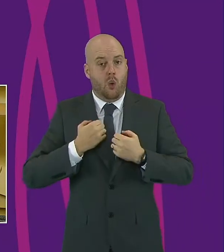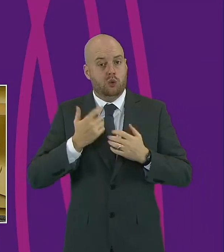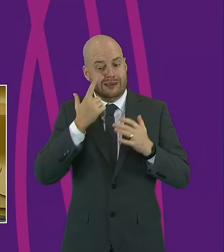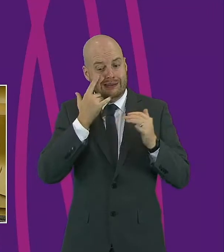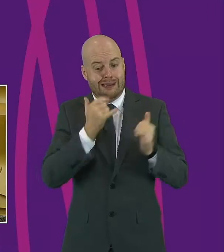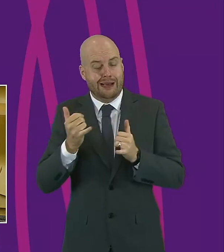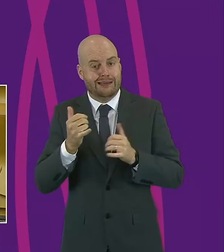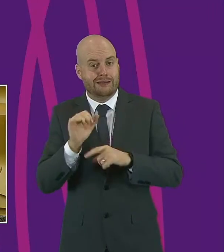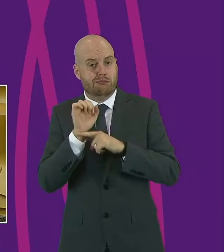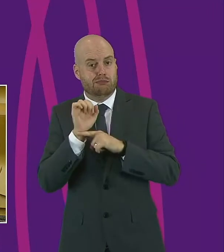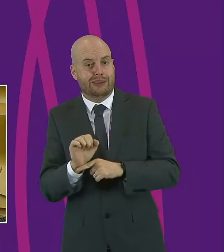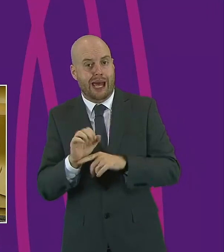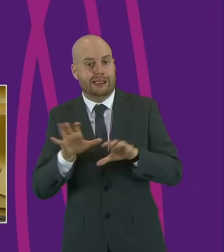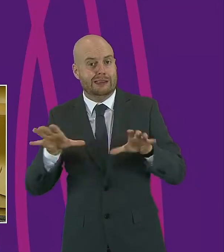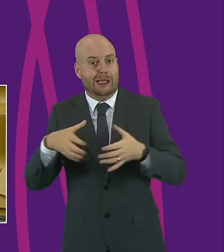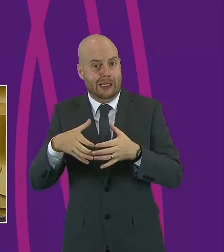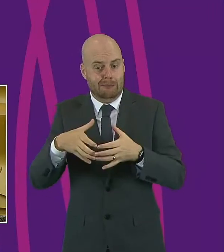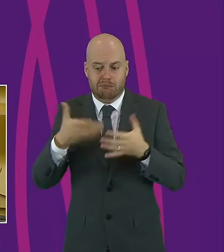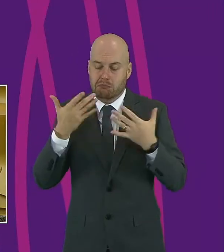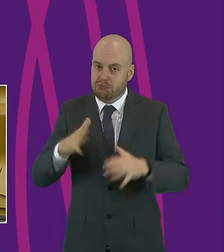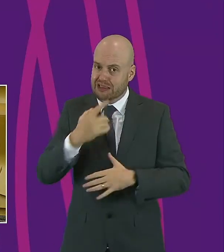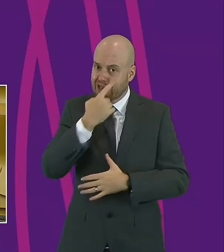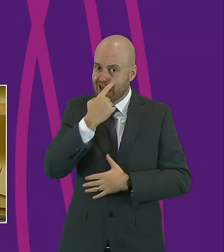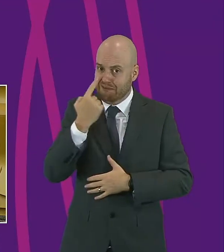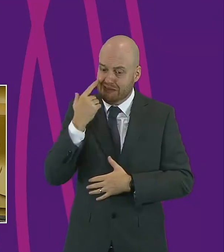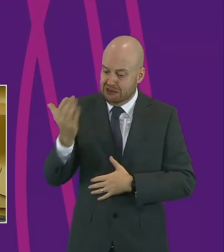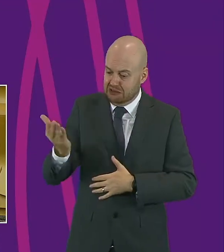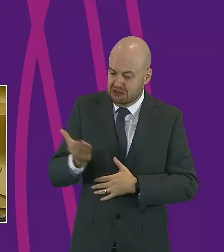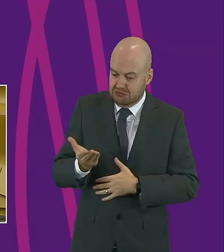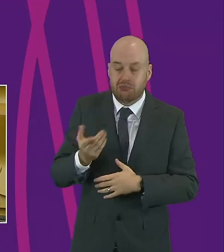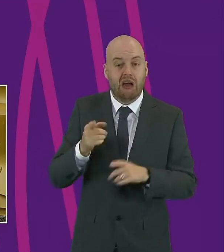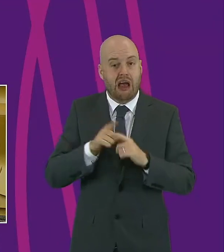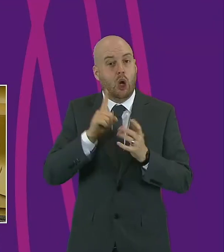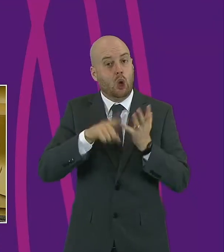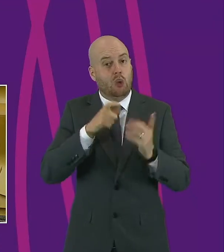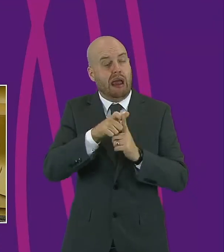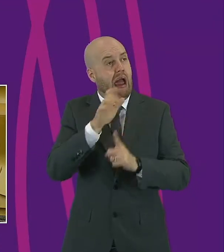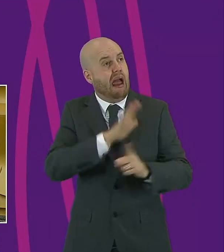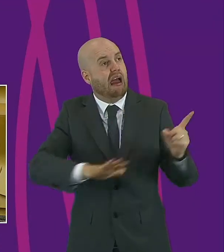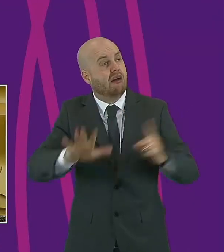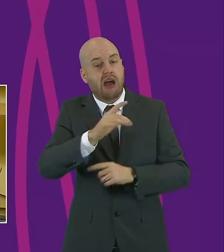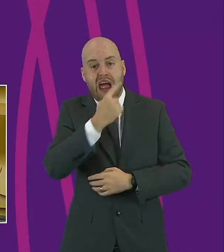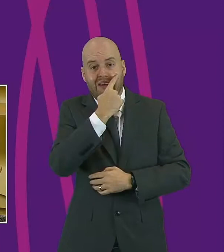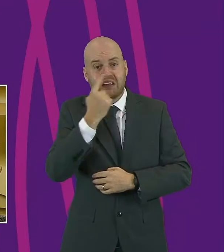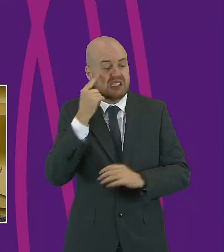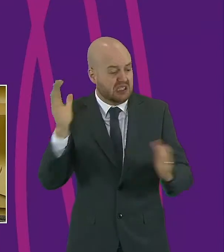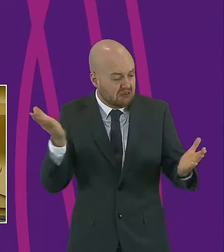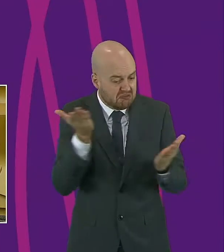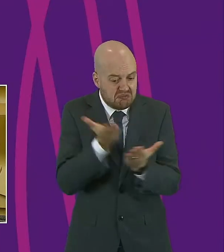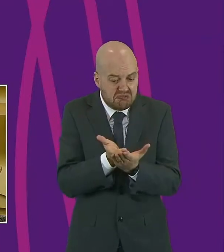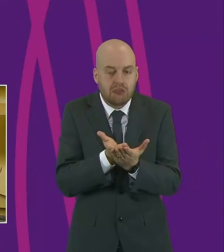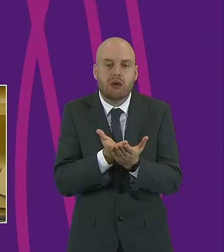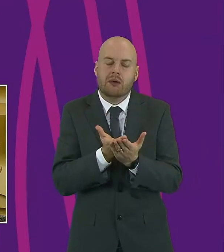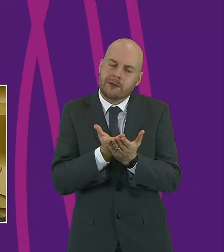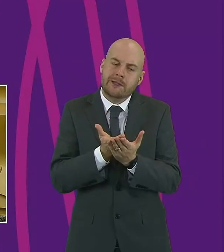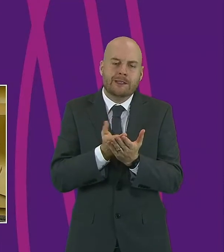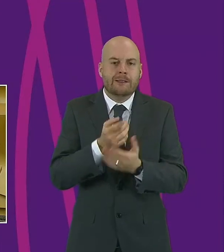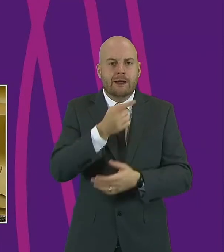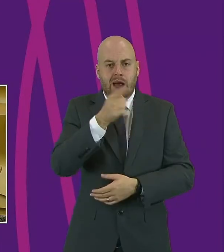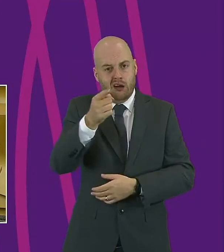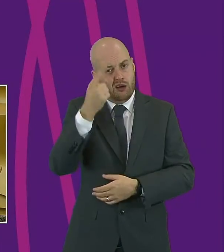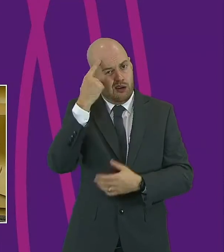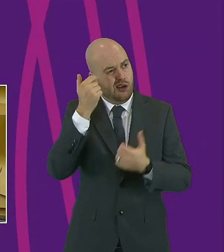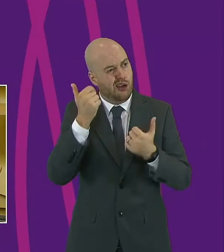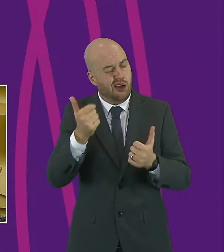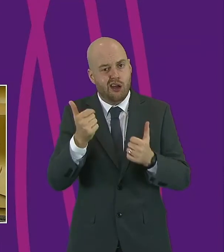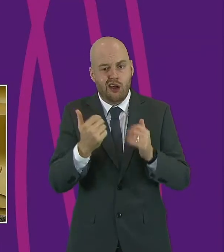from evidence from other places in the UK and indeed around the world, that these indoor events pose